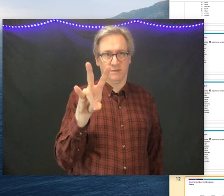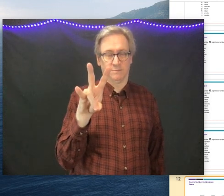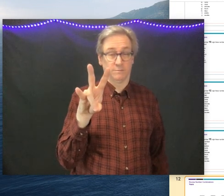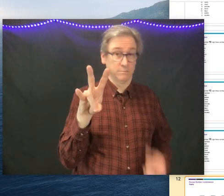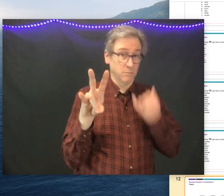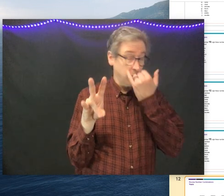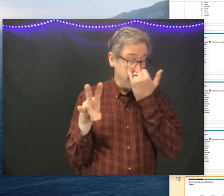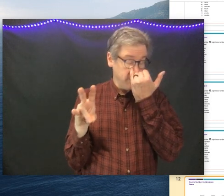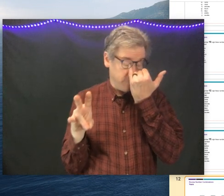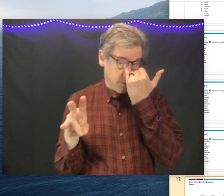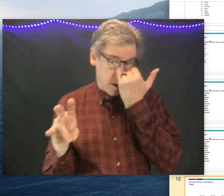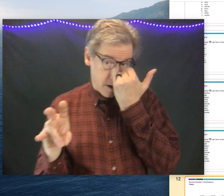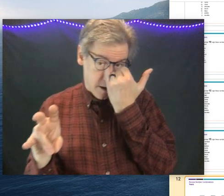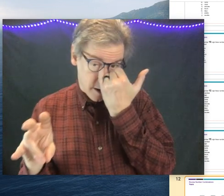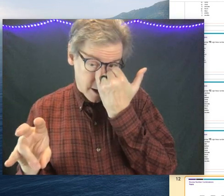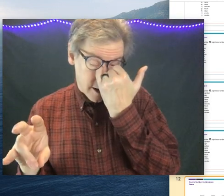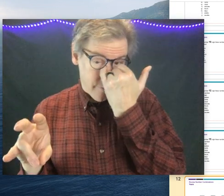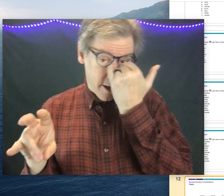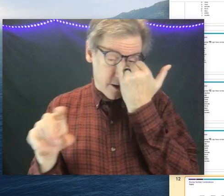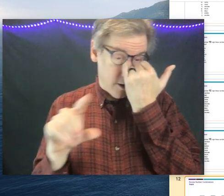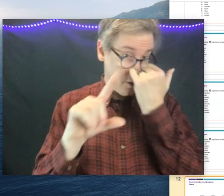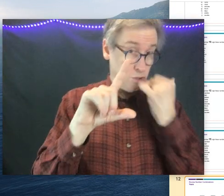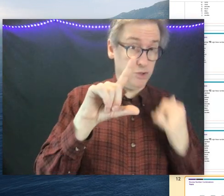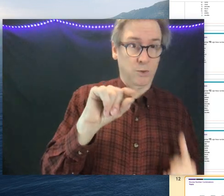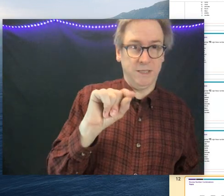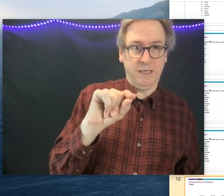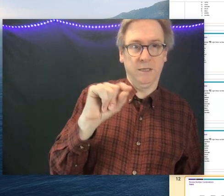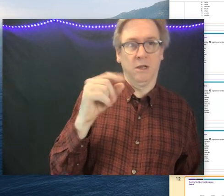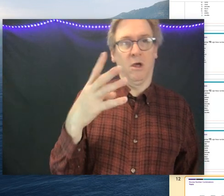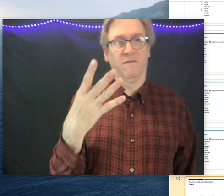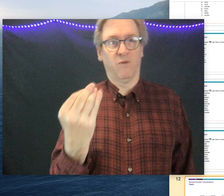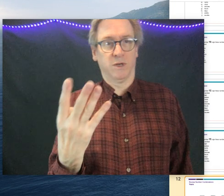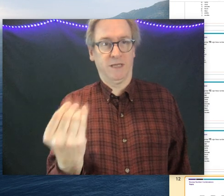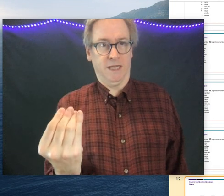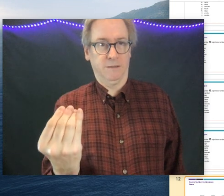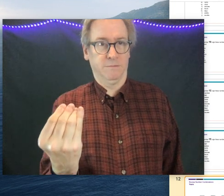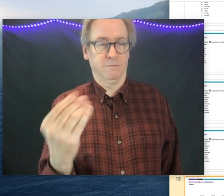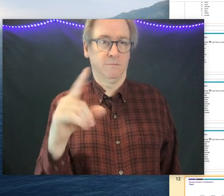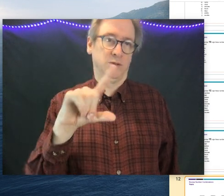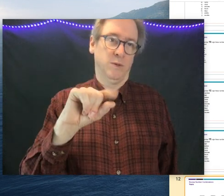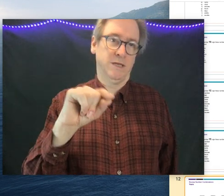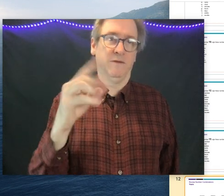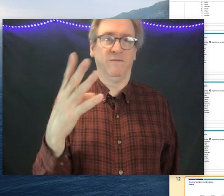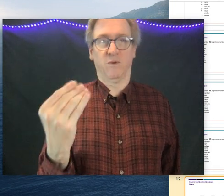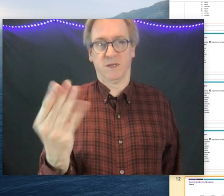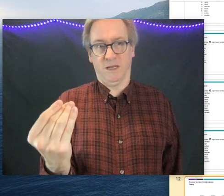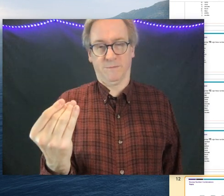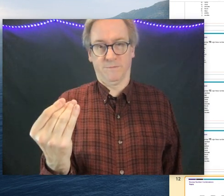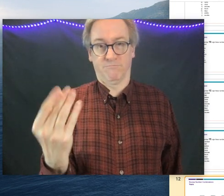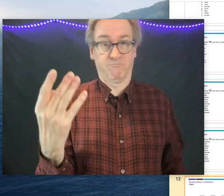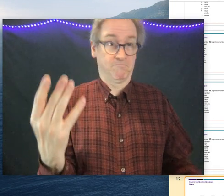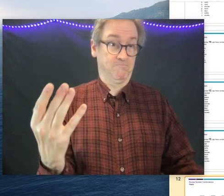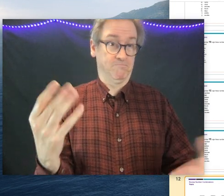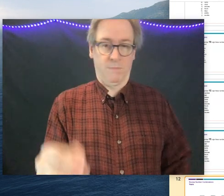2007. Okay. And then 2014. 2014.